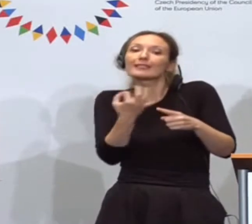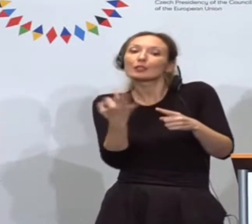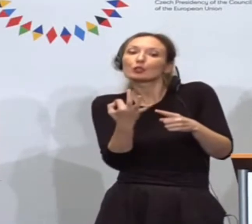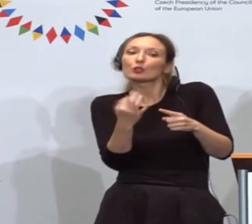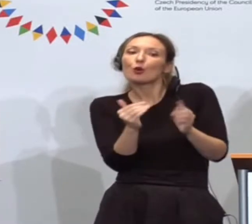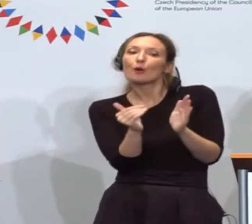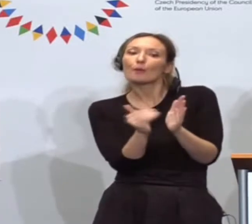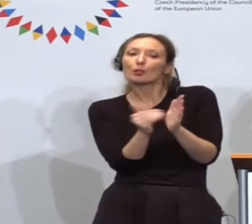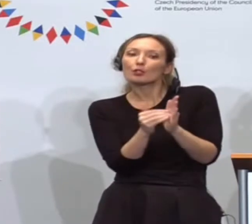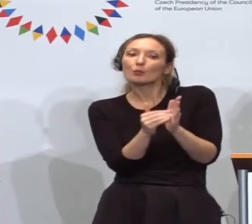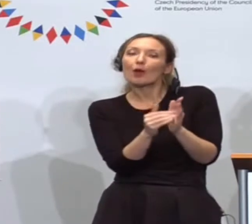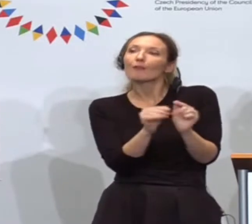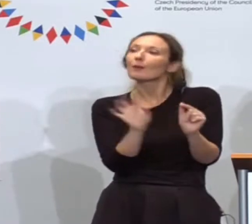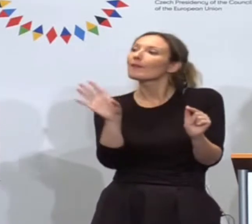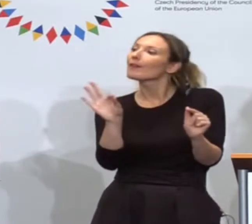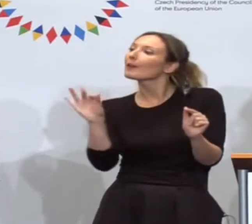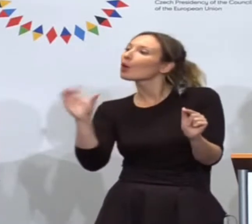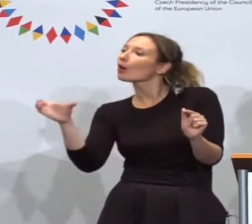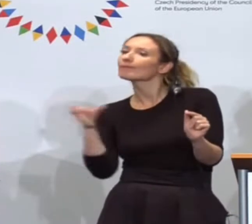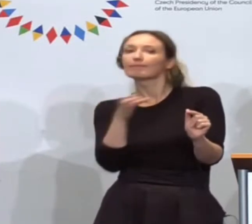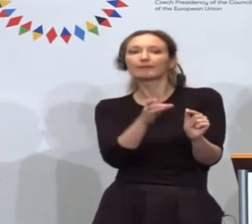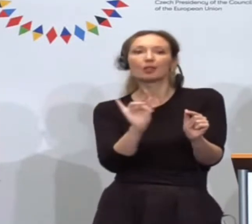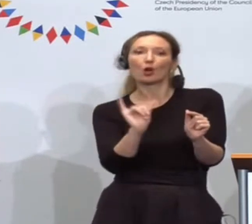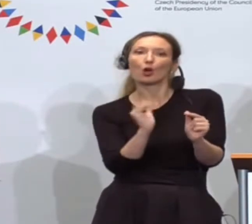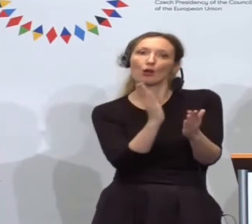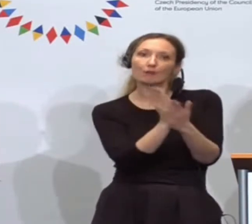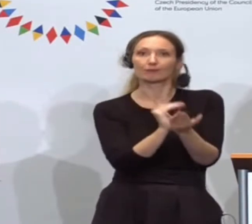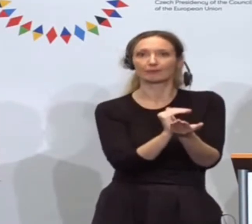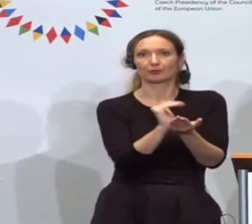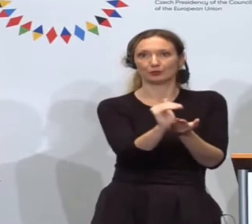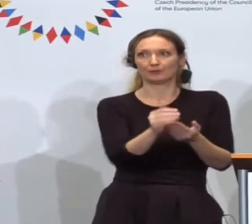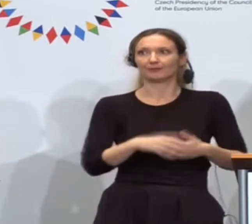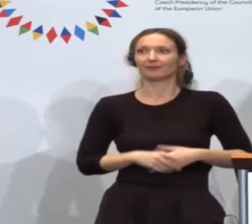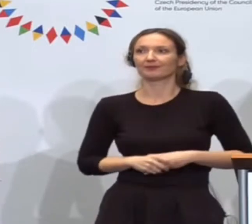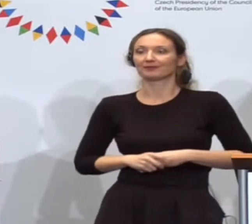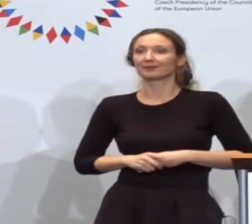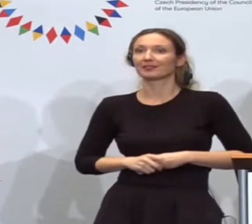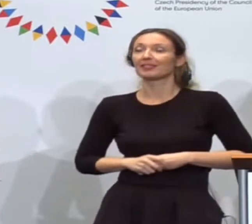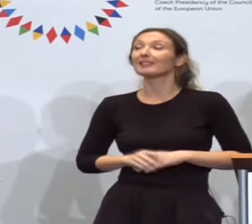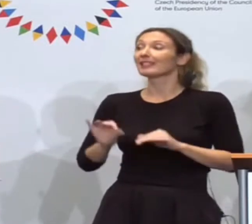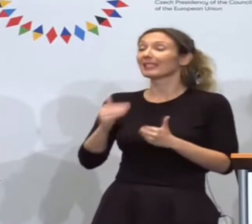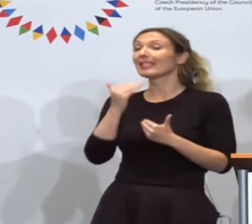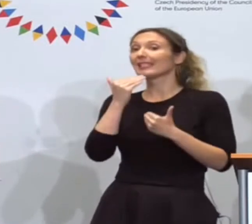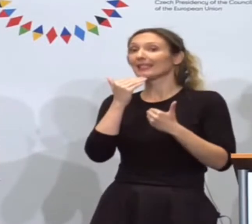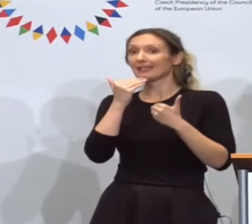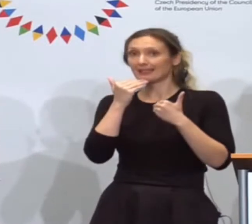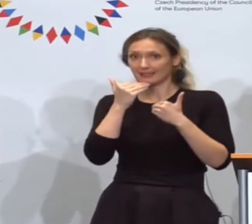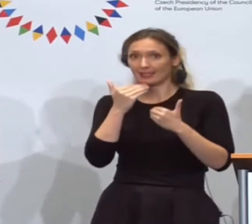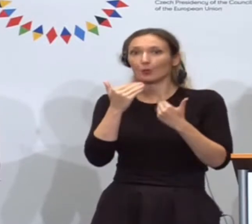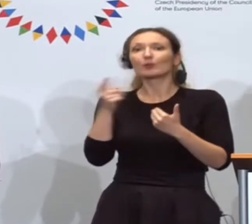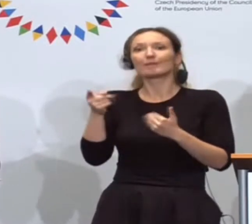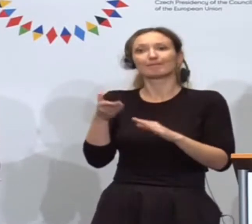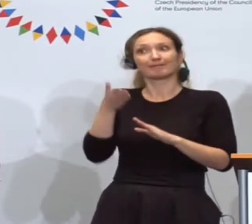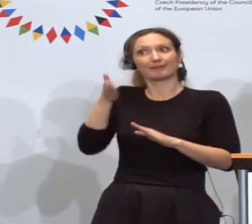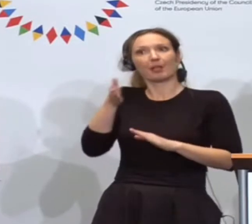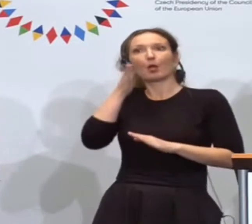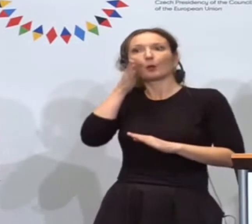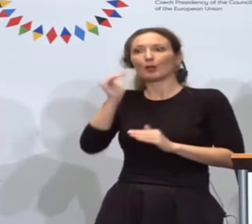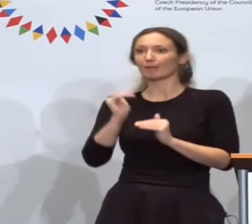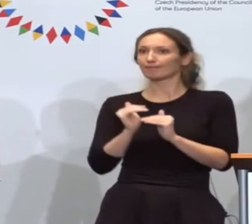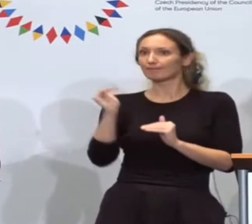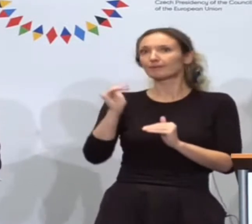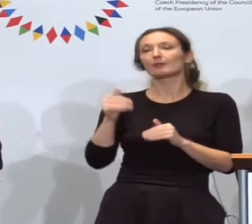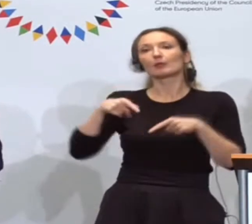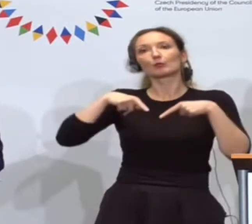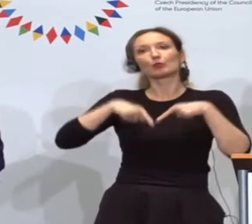Thank you very much. High Representative is going to chair the informal meeting of foreign ministers now in a few minutes, so we have to run, but there will be more press opportunities